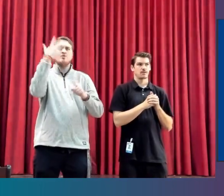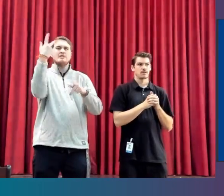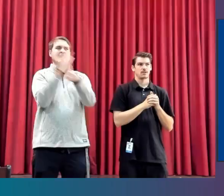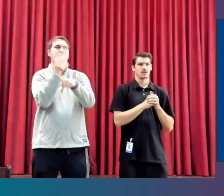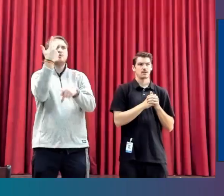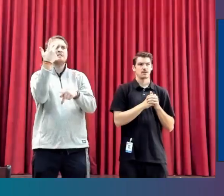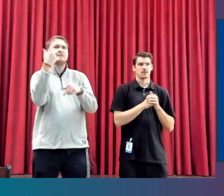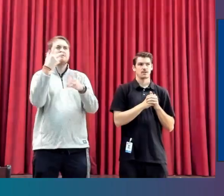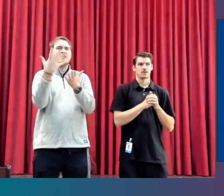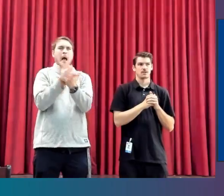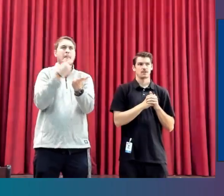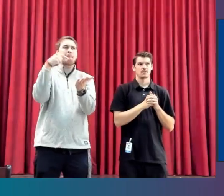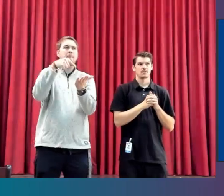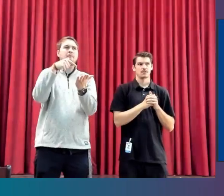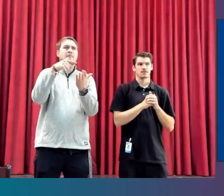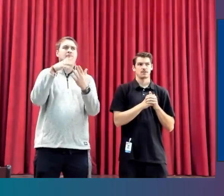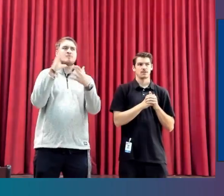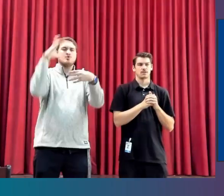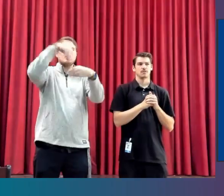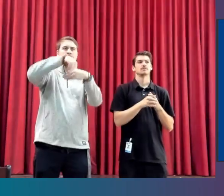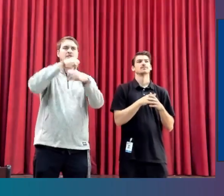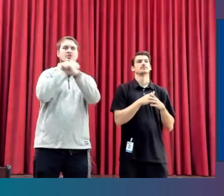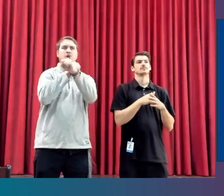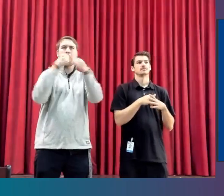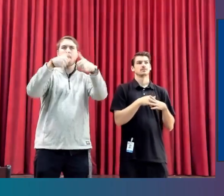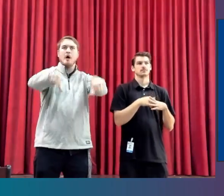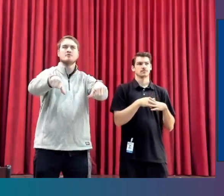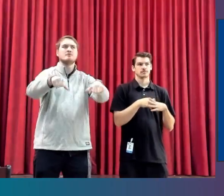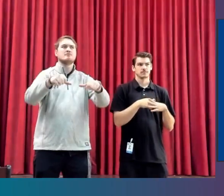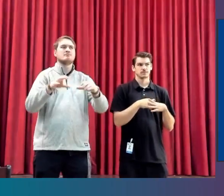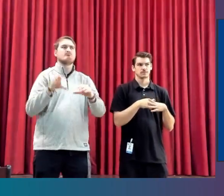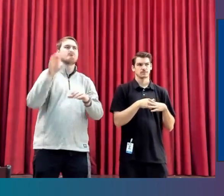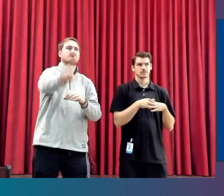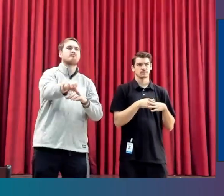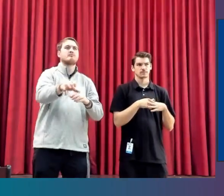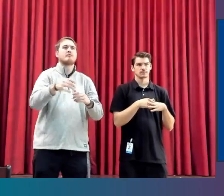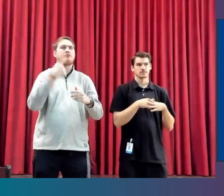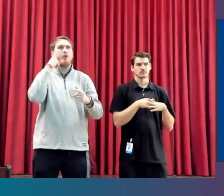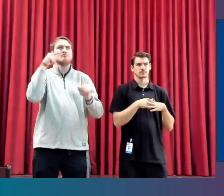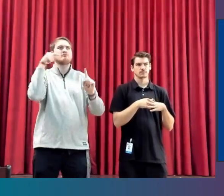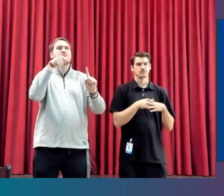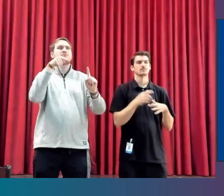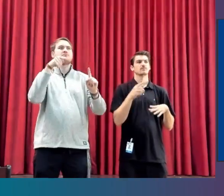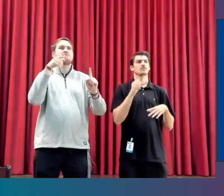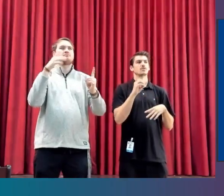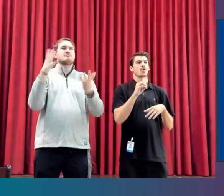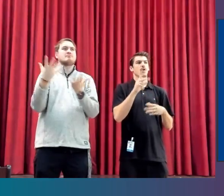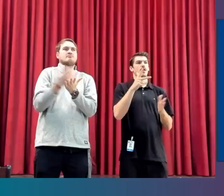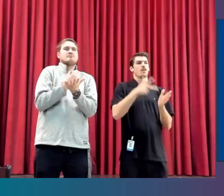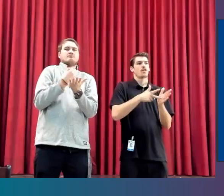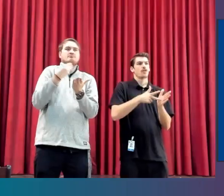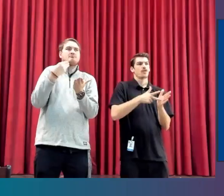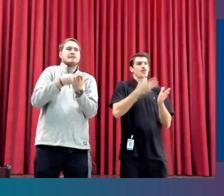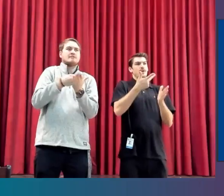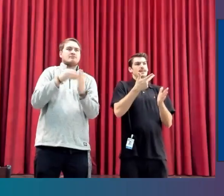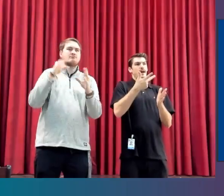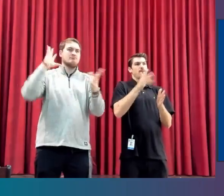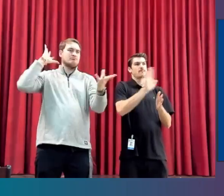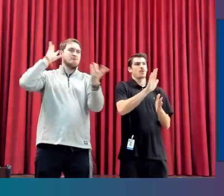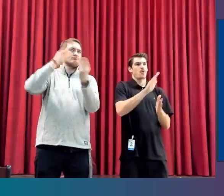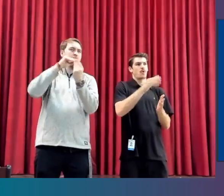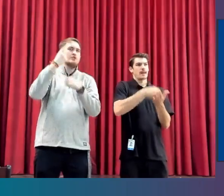But the PowerPoint said 3 times your income. So that's the security deposit. So the 3 times your income, you're not